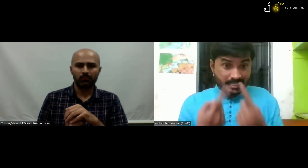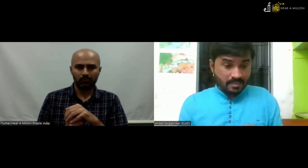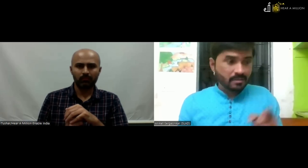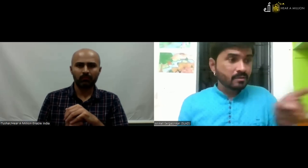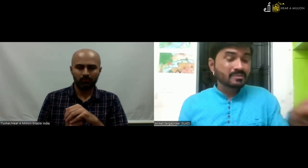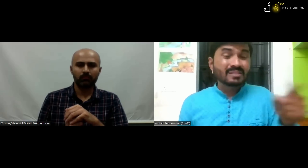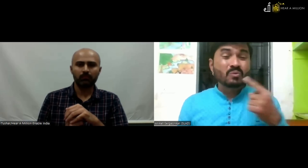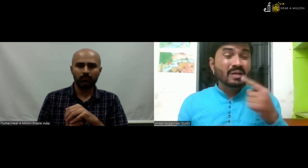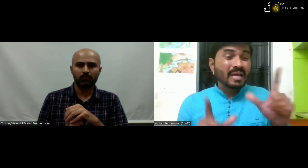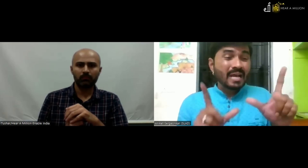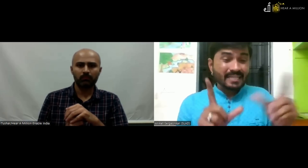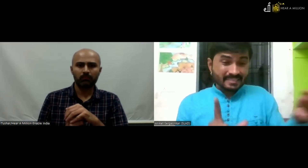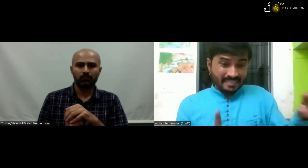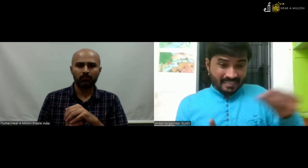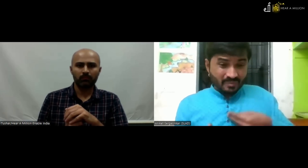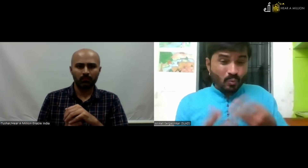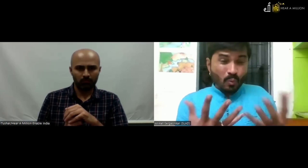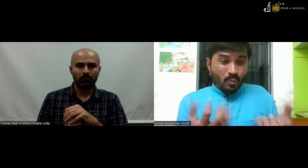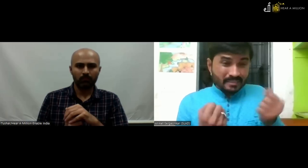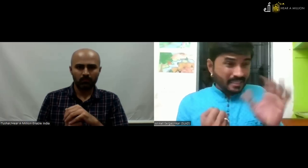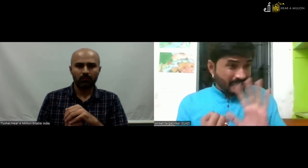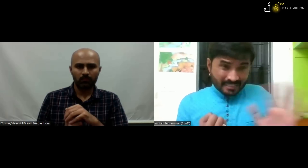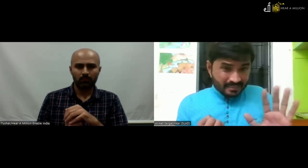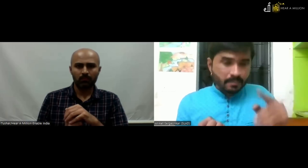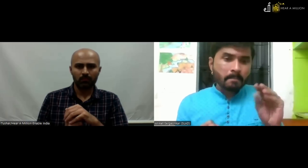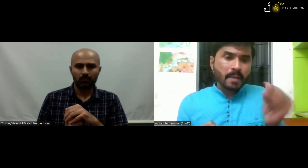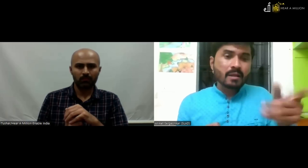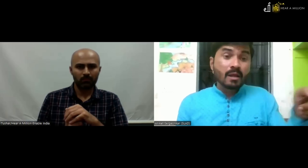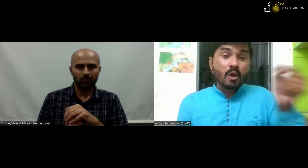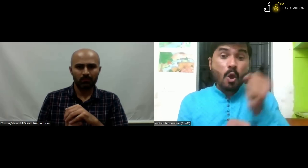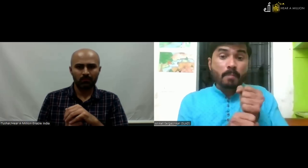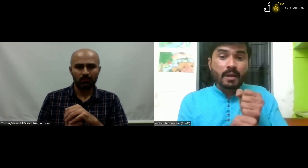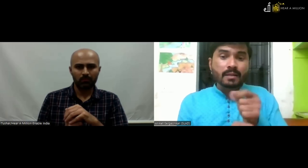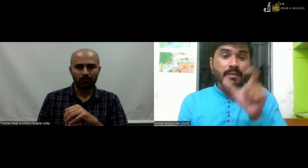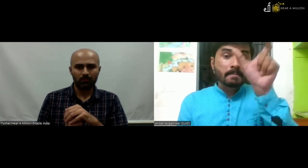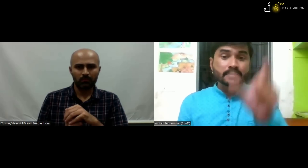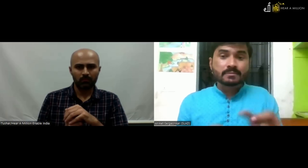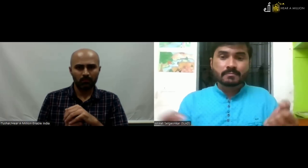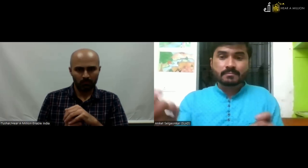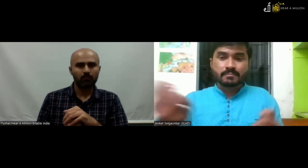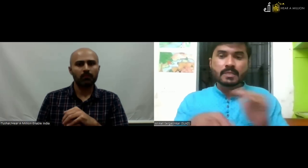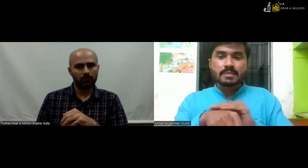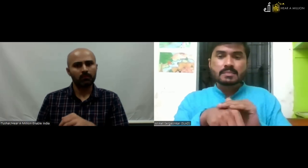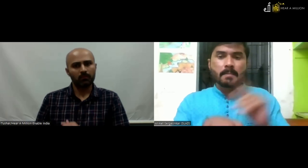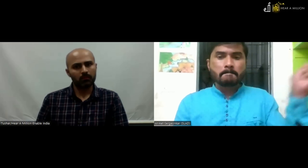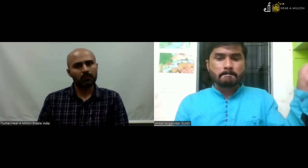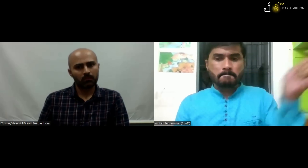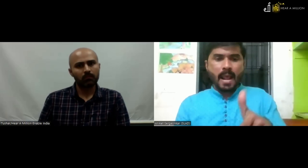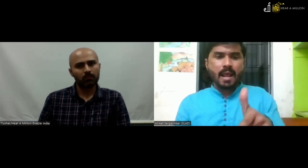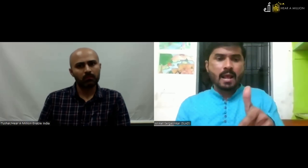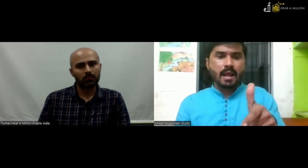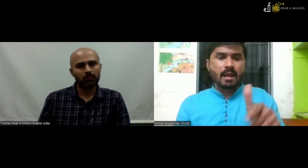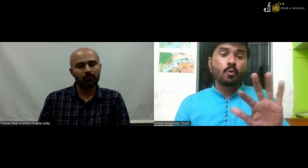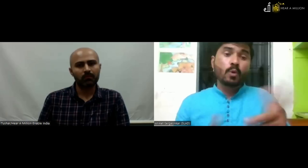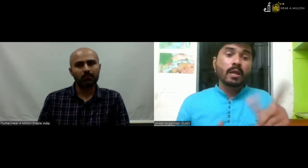made the letter application where we said that we would like to get the license. If you